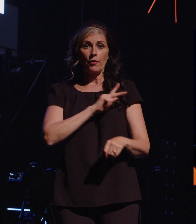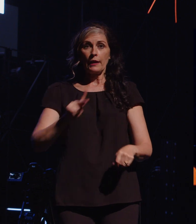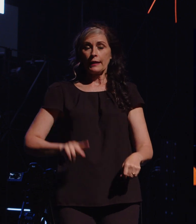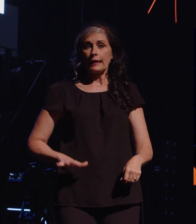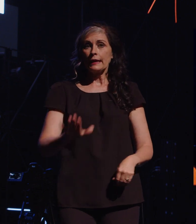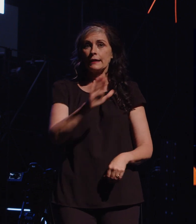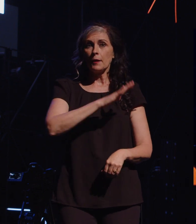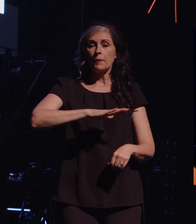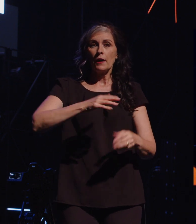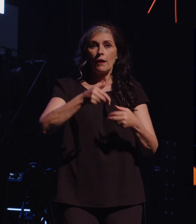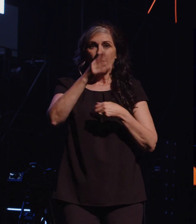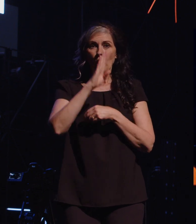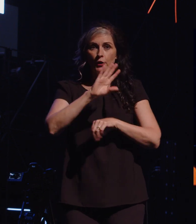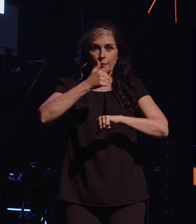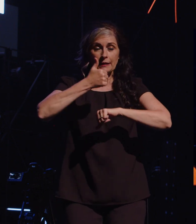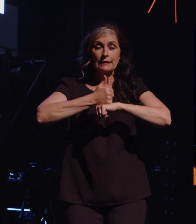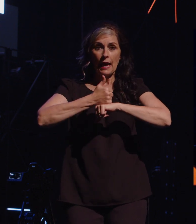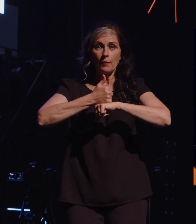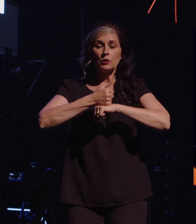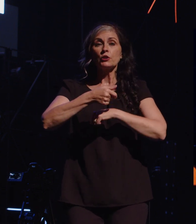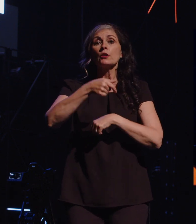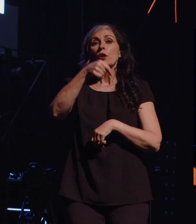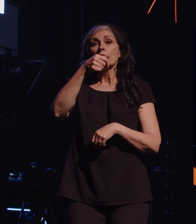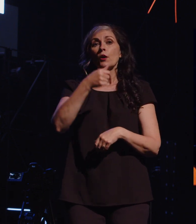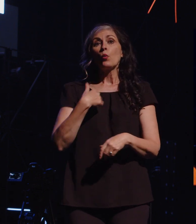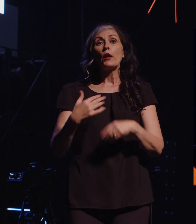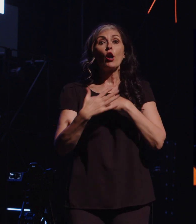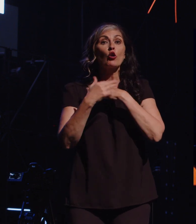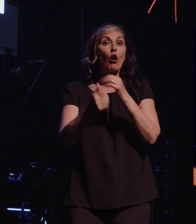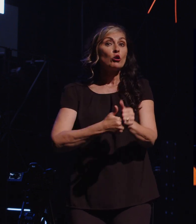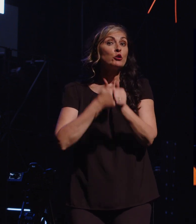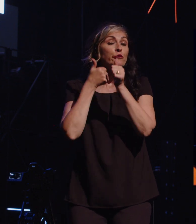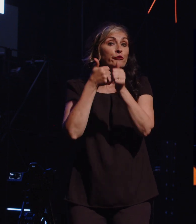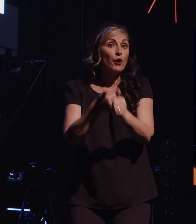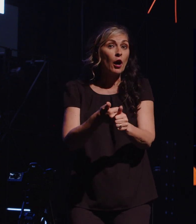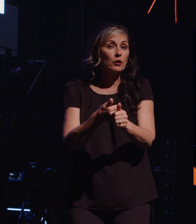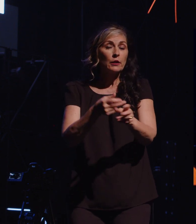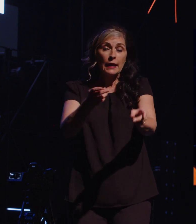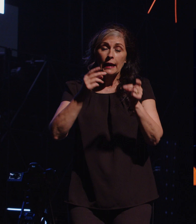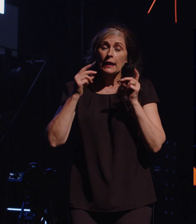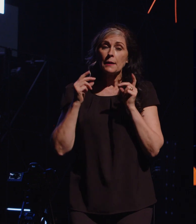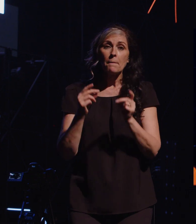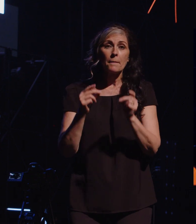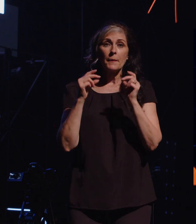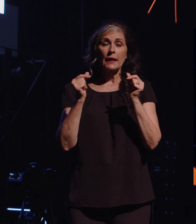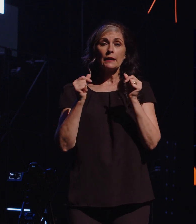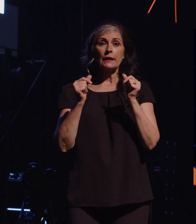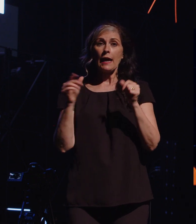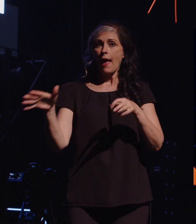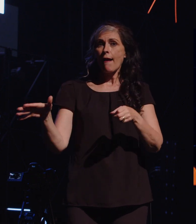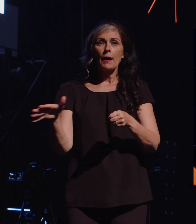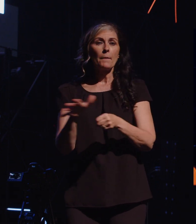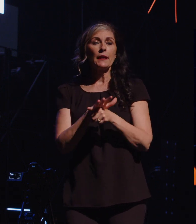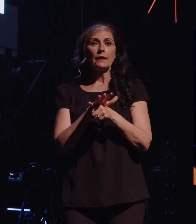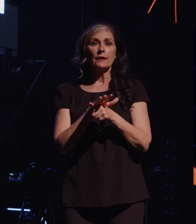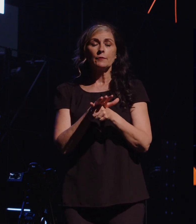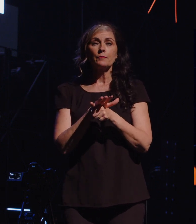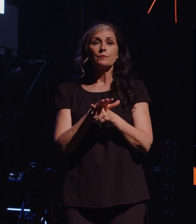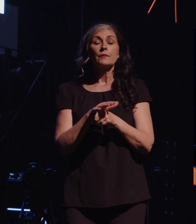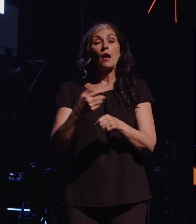God to be established. Jesus' call for us to follow him is supposed to be immediately and completely. So